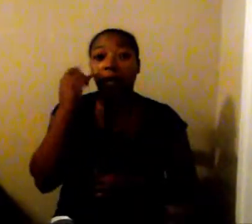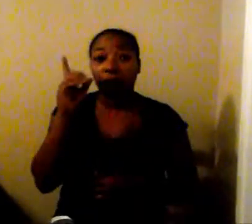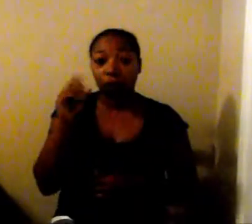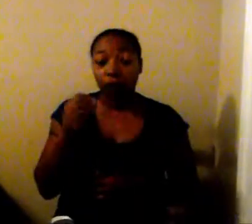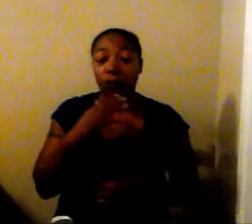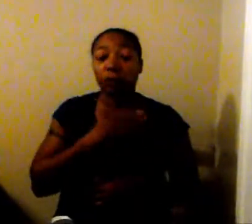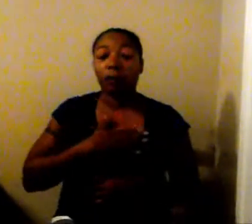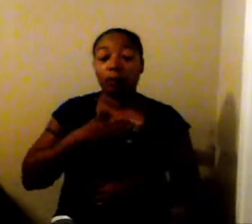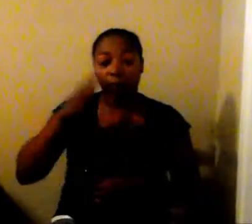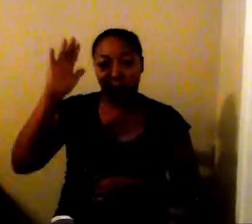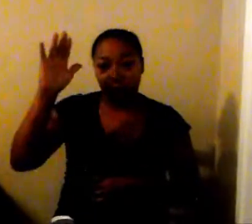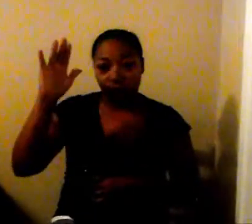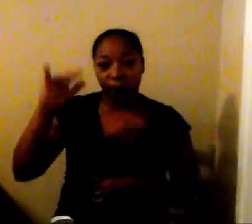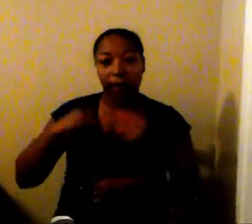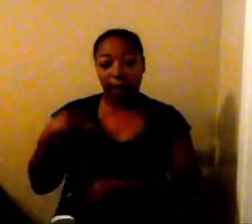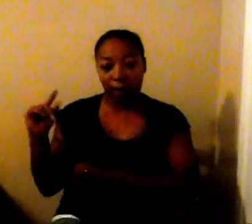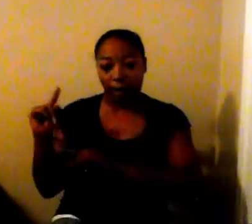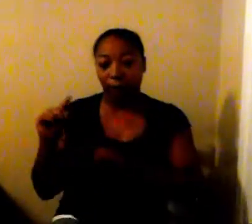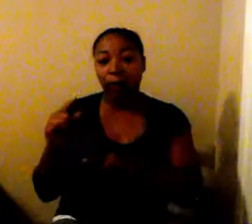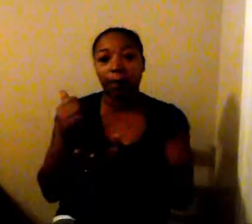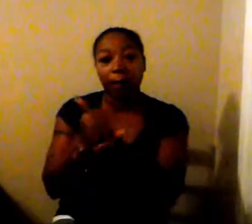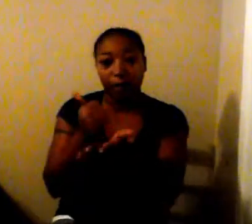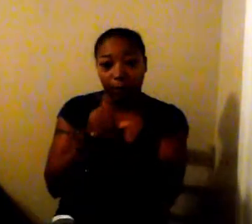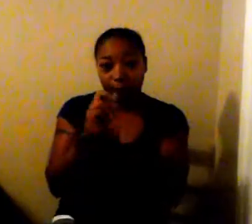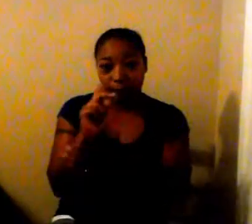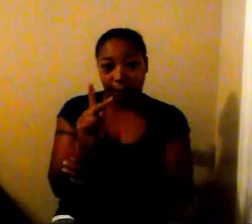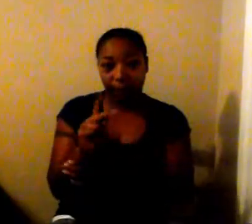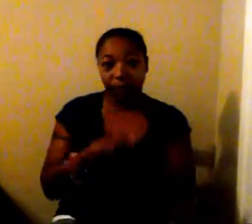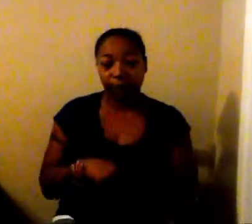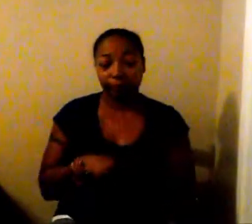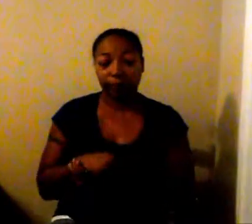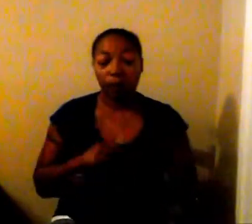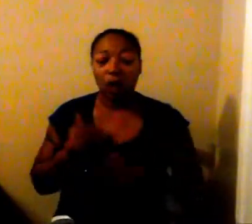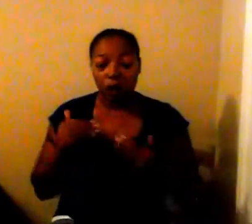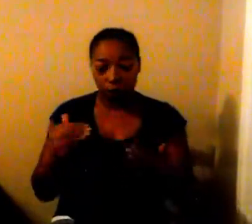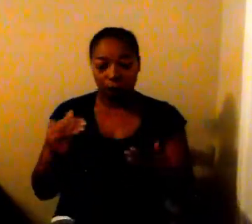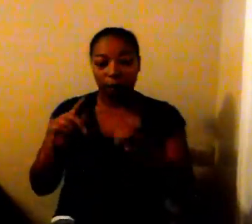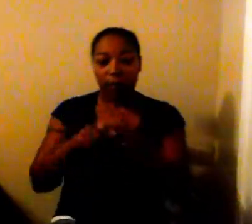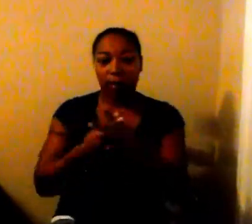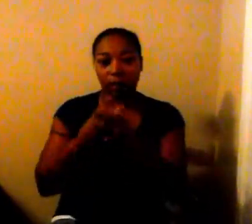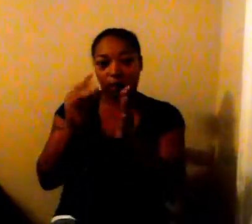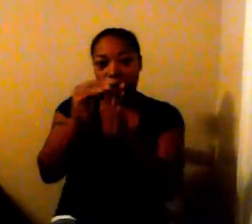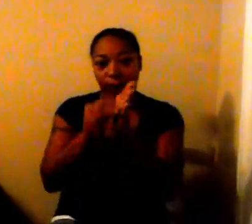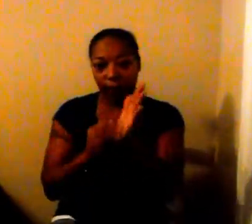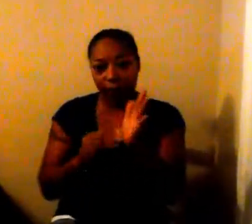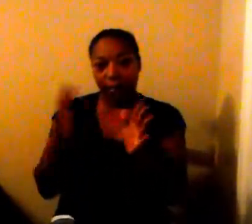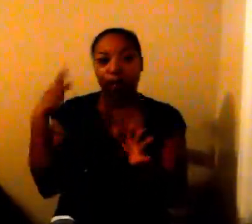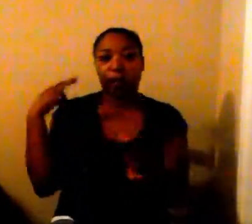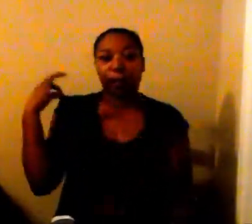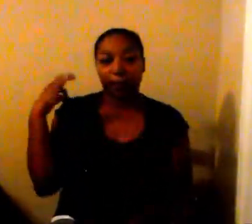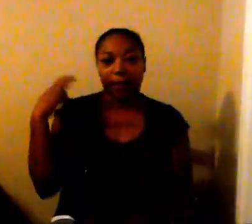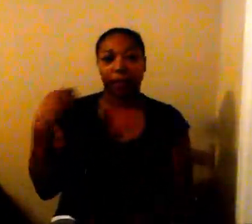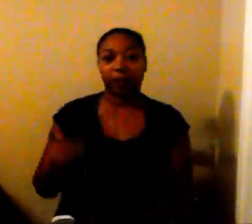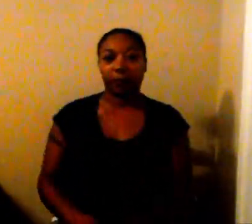If you do, please raise your hand and I will come and help, okay? Go ahead and start filling out your application.